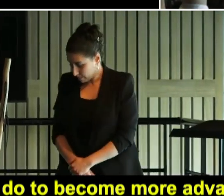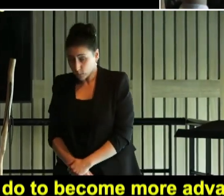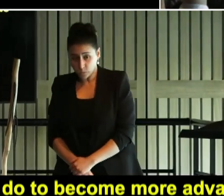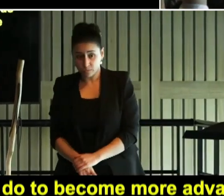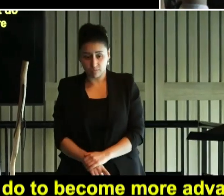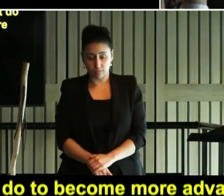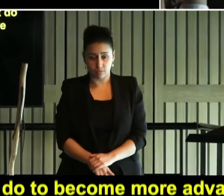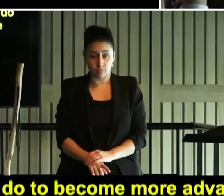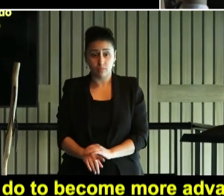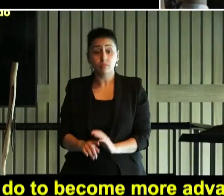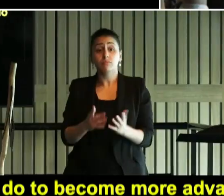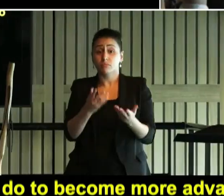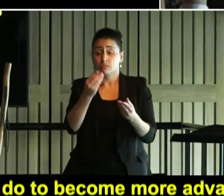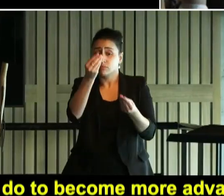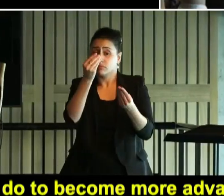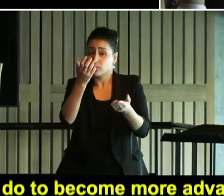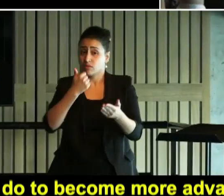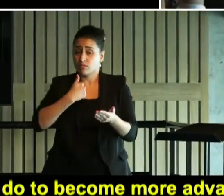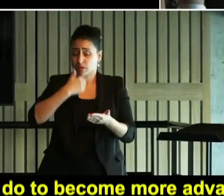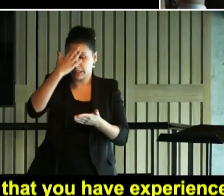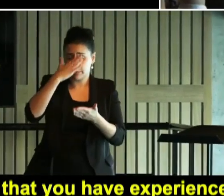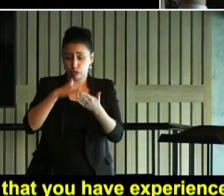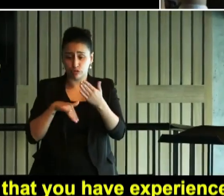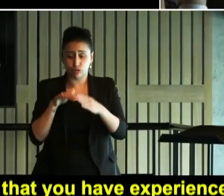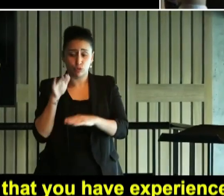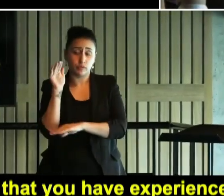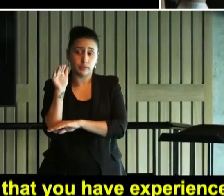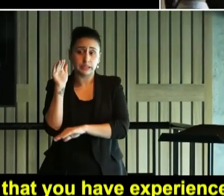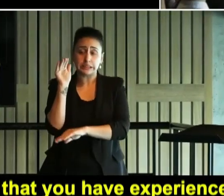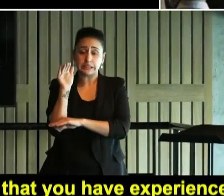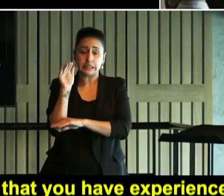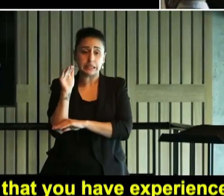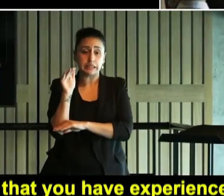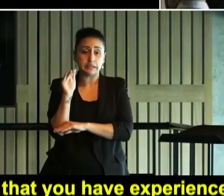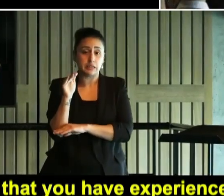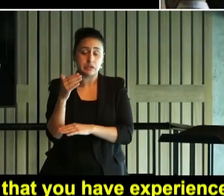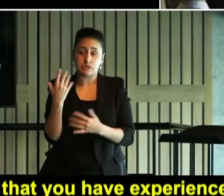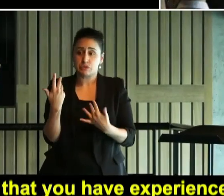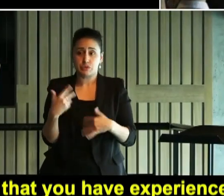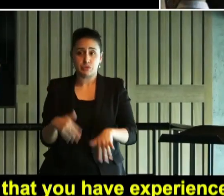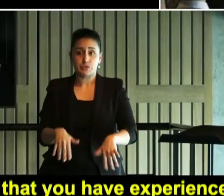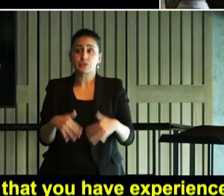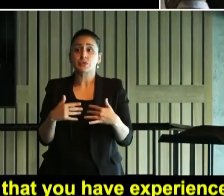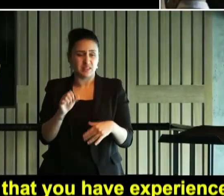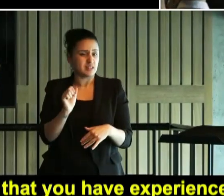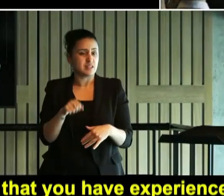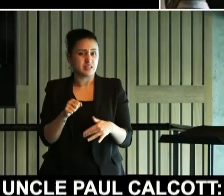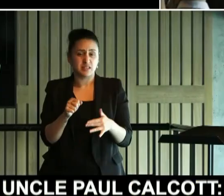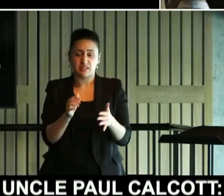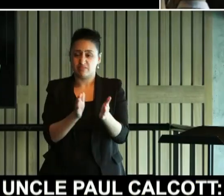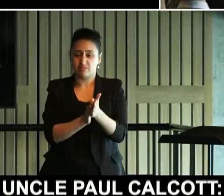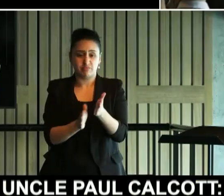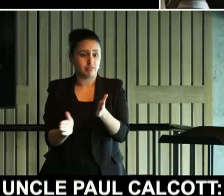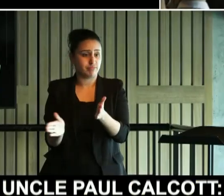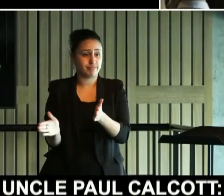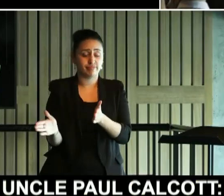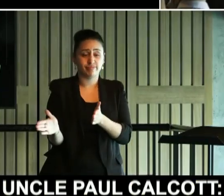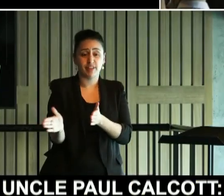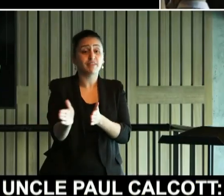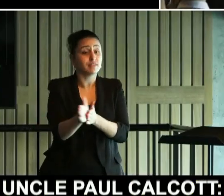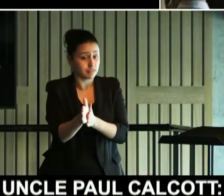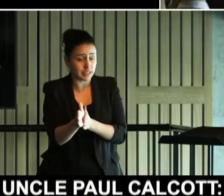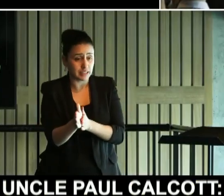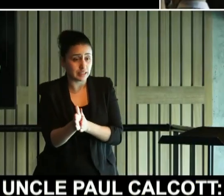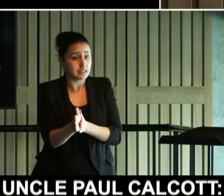Can I say some of my experience overseas? We're actually ahead of the game in regards to disabilities, with how some people